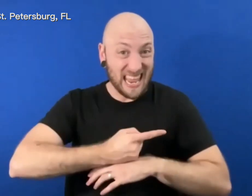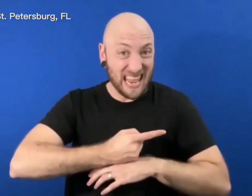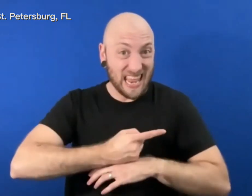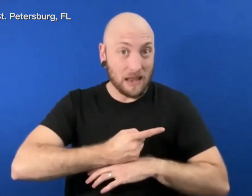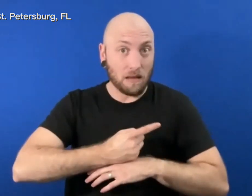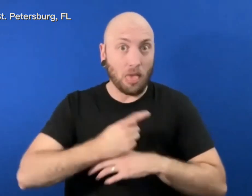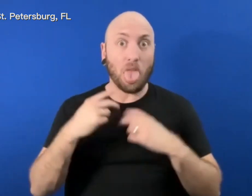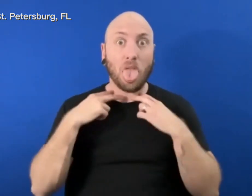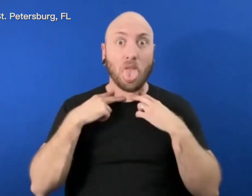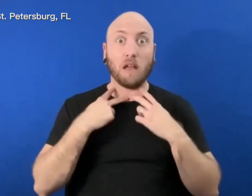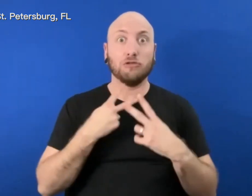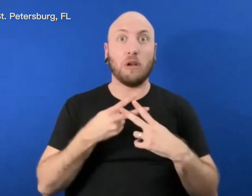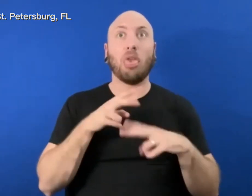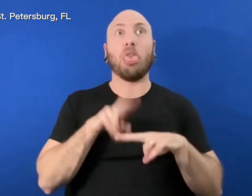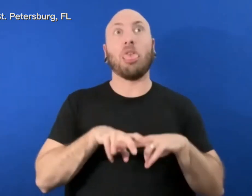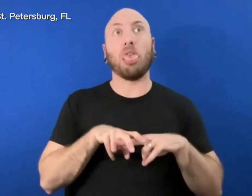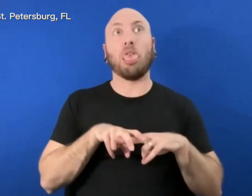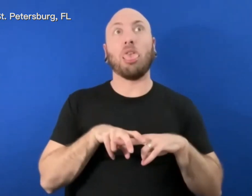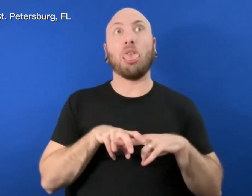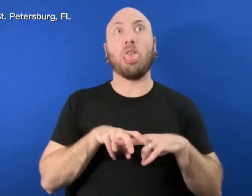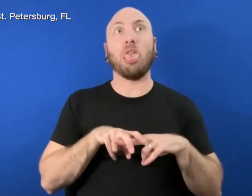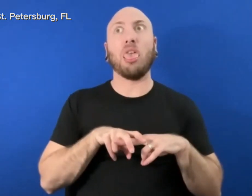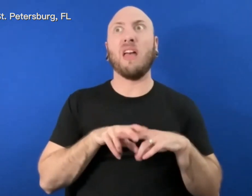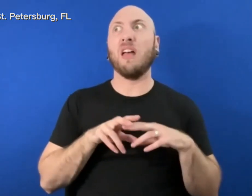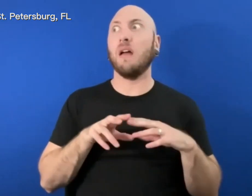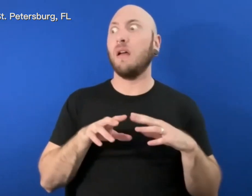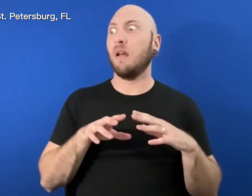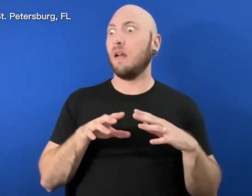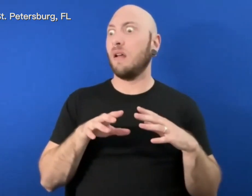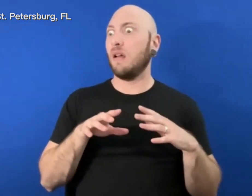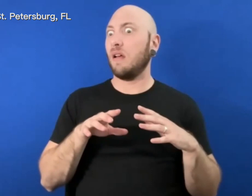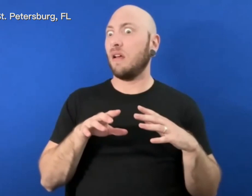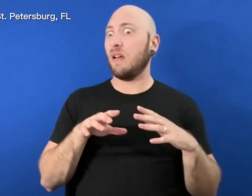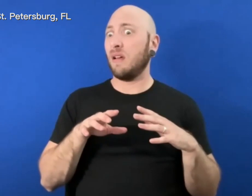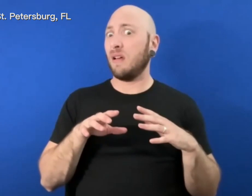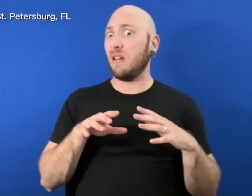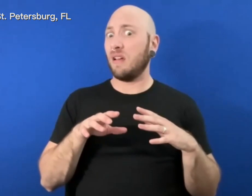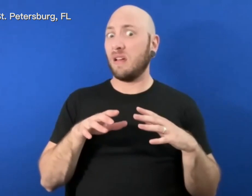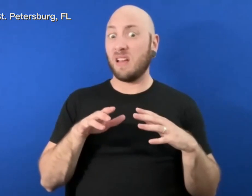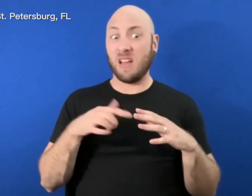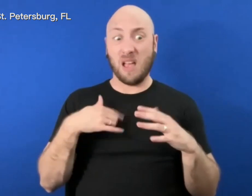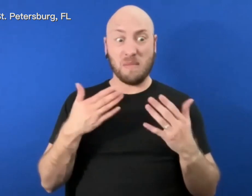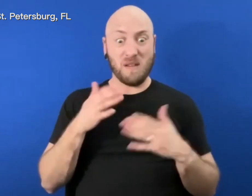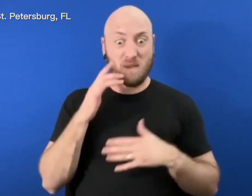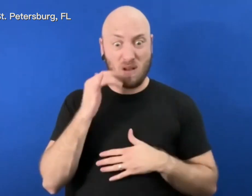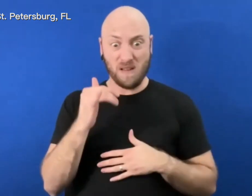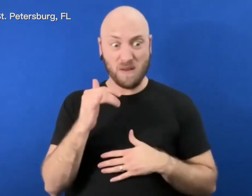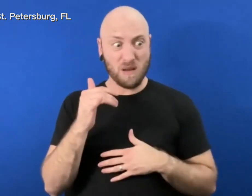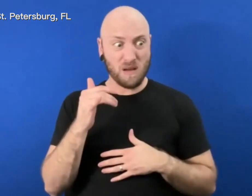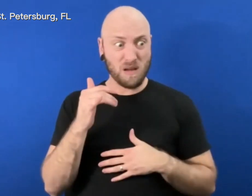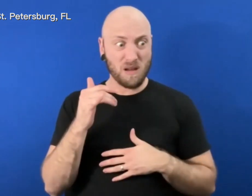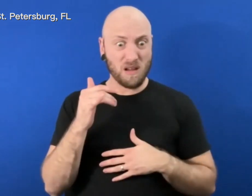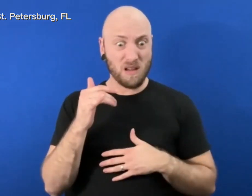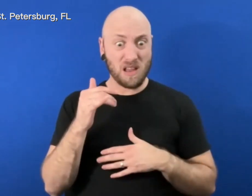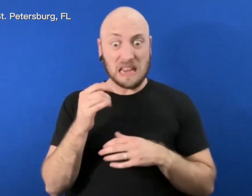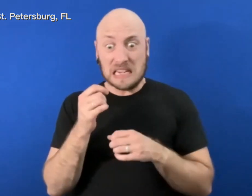not knowing how I had gotten there and not knowing if I was going to get out for, another year or 5 or